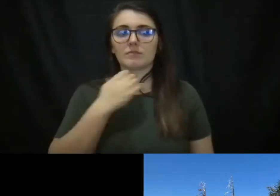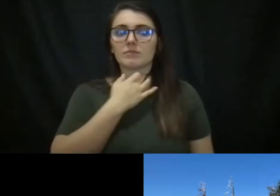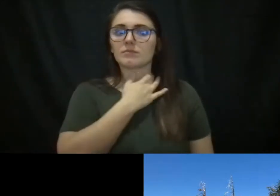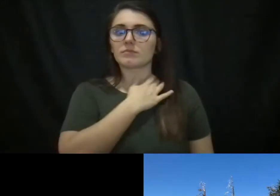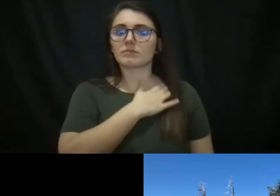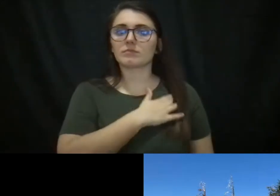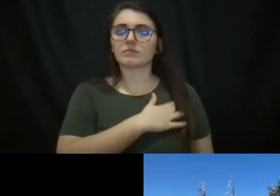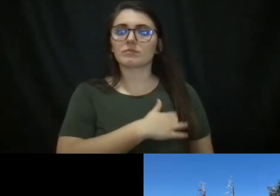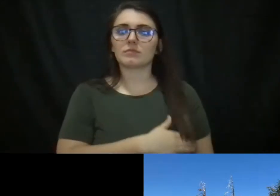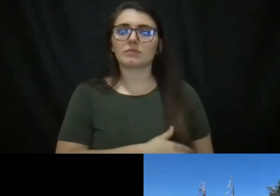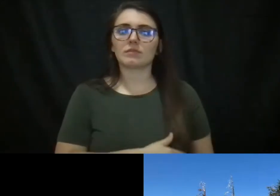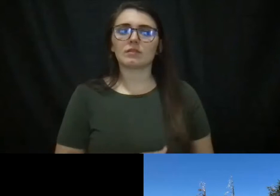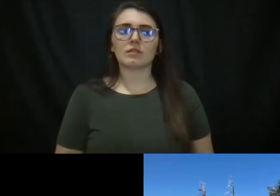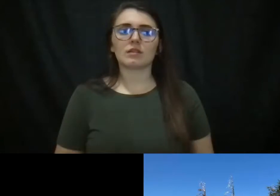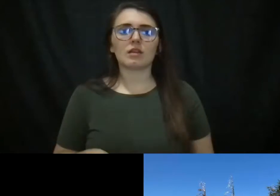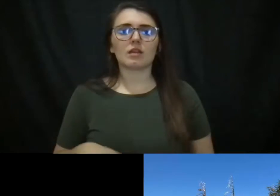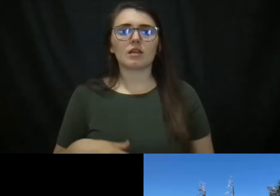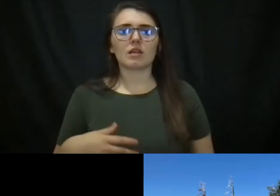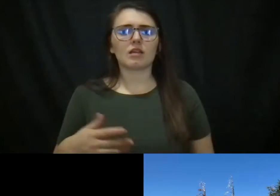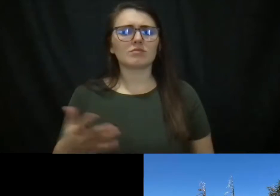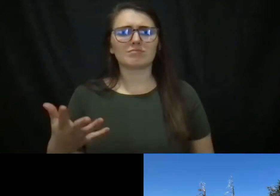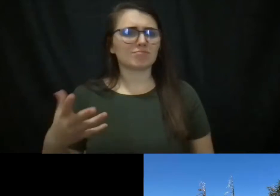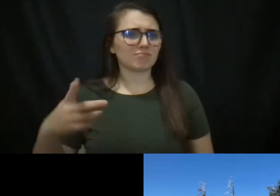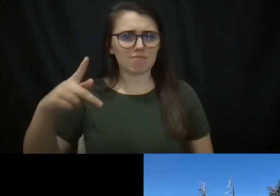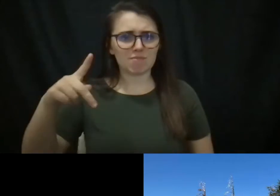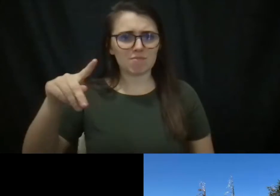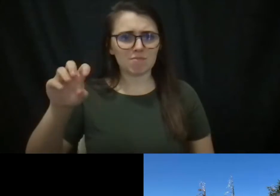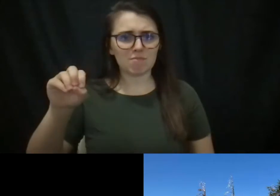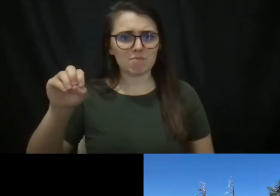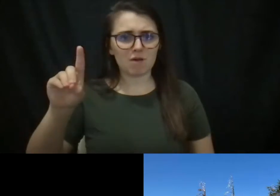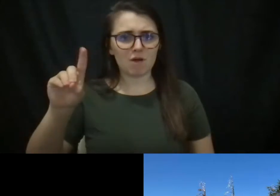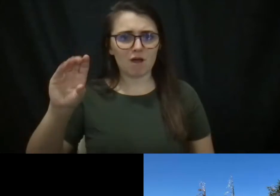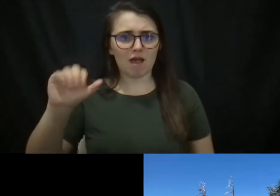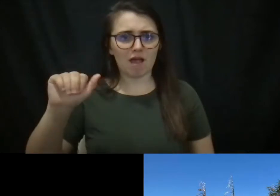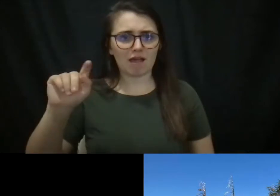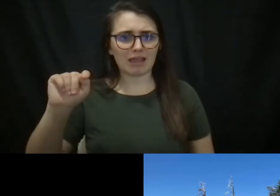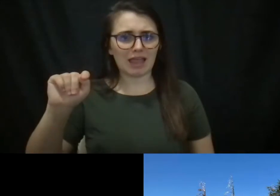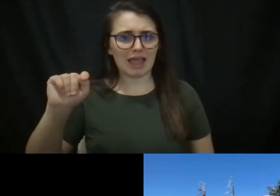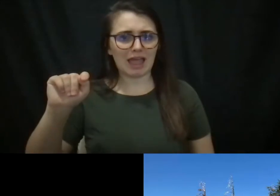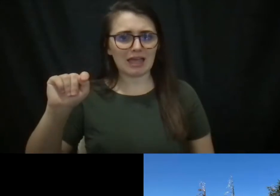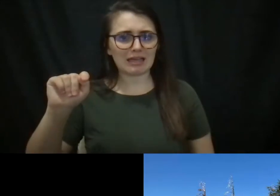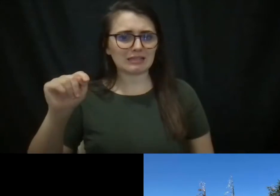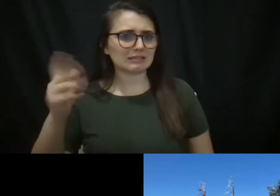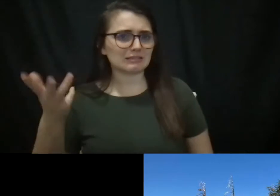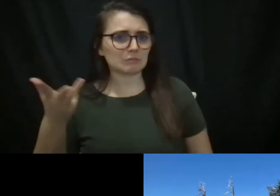What's the podcast? They were talking about something.